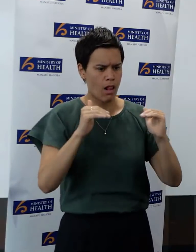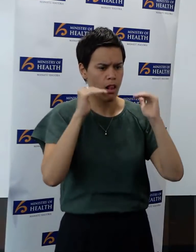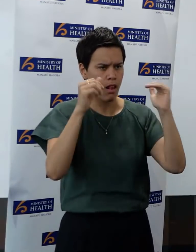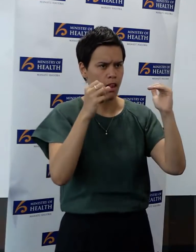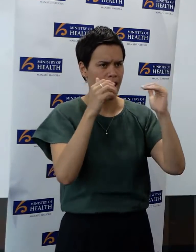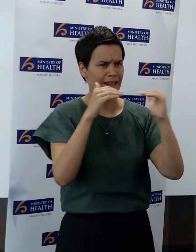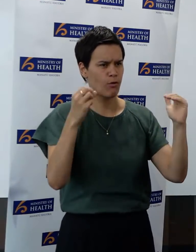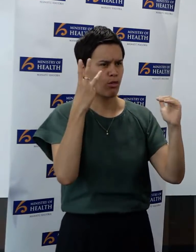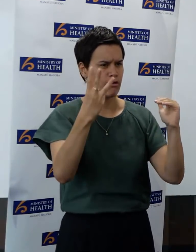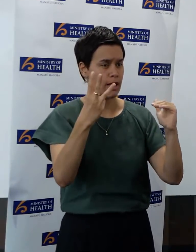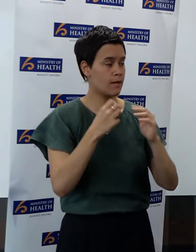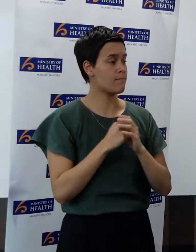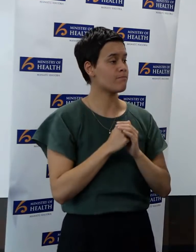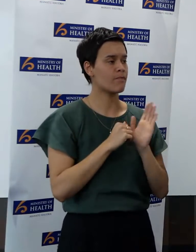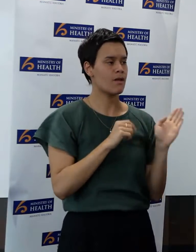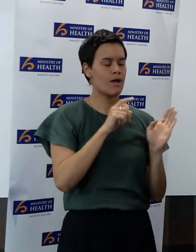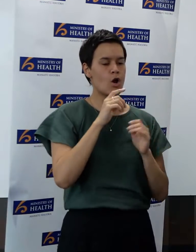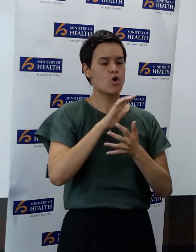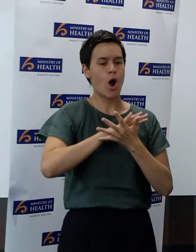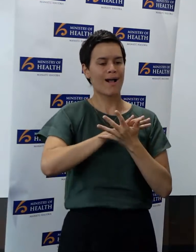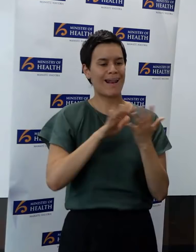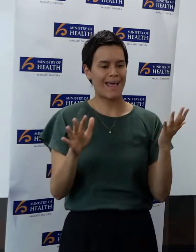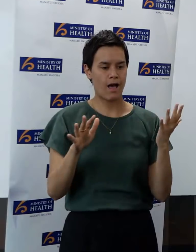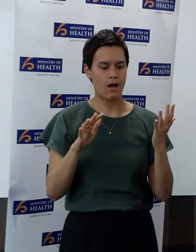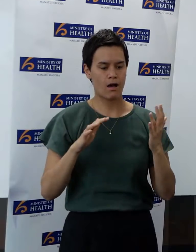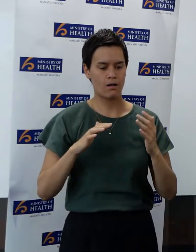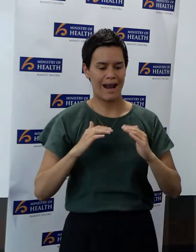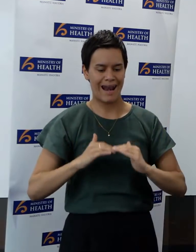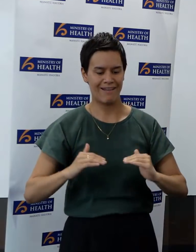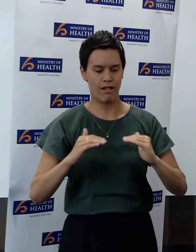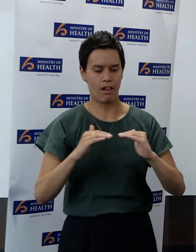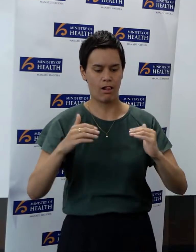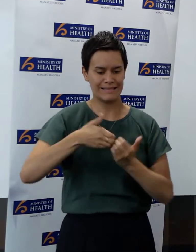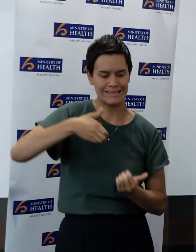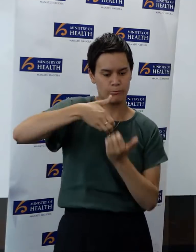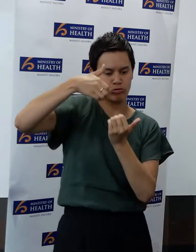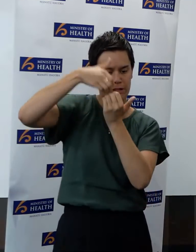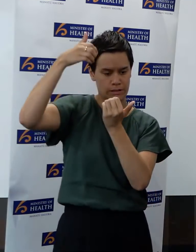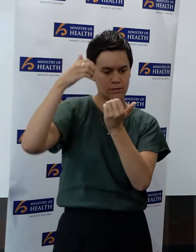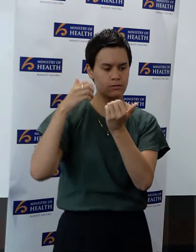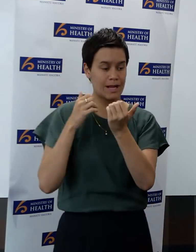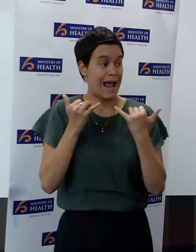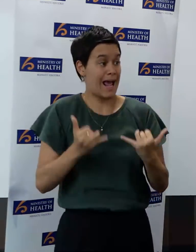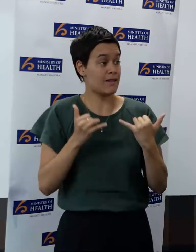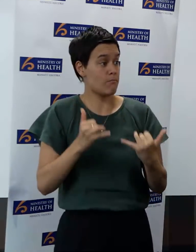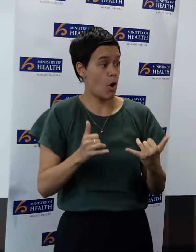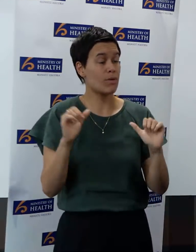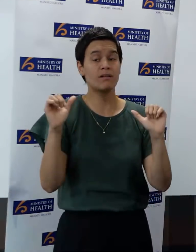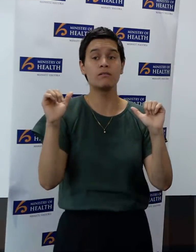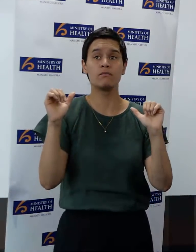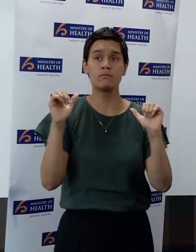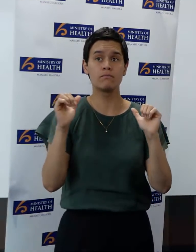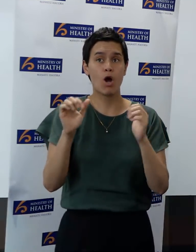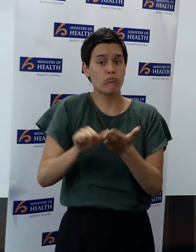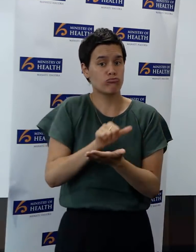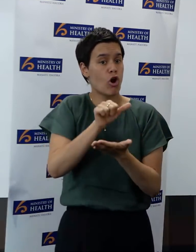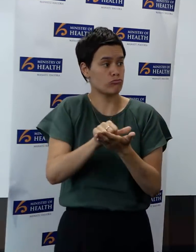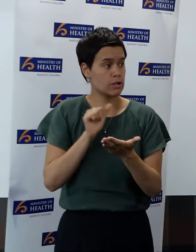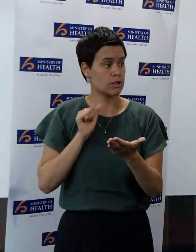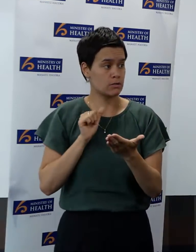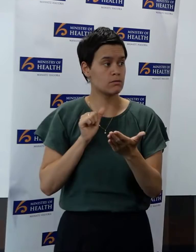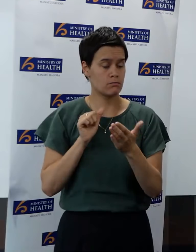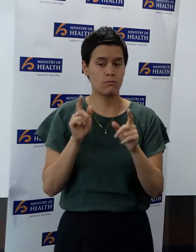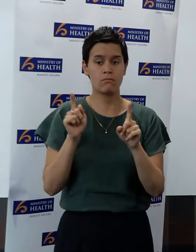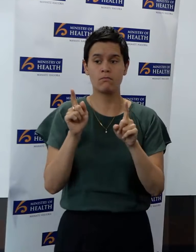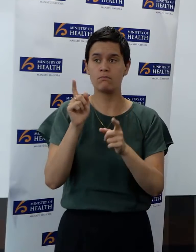is that all the activities that relate to the current situation are appropriate in New Zealand. We've tested those. We've retested them against